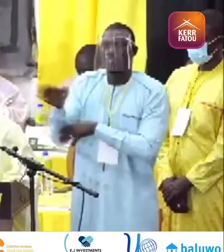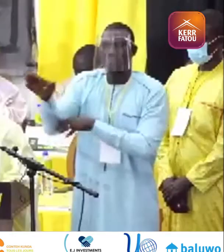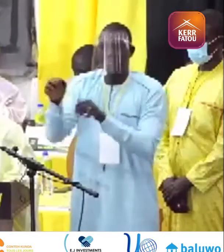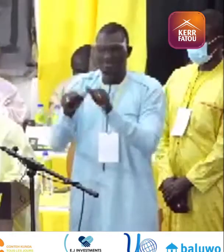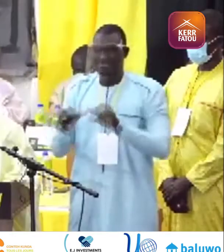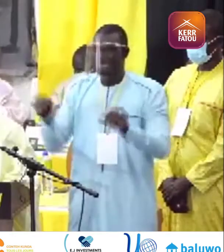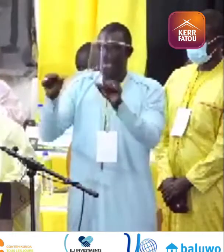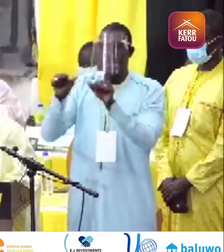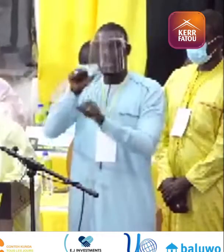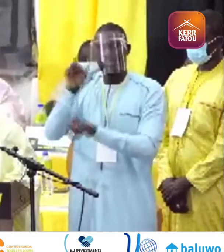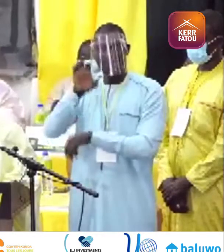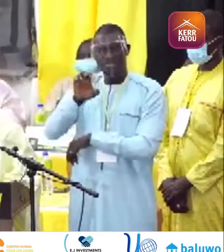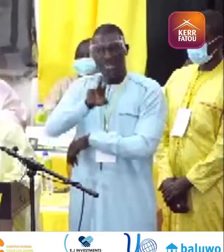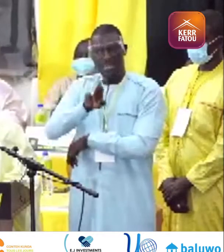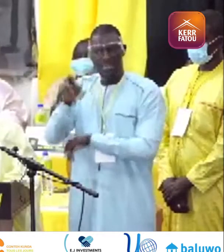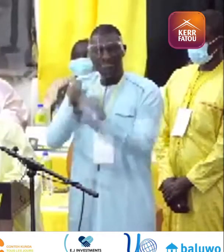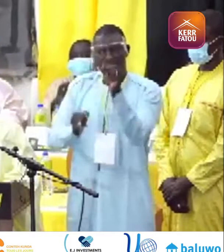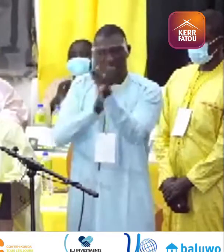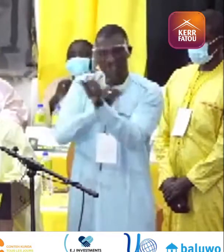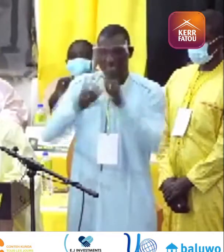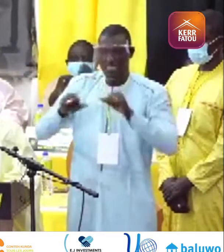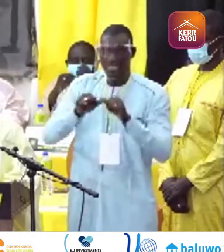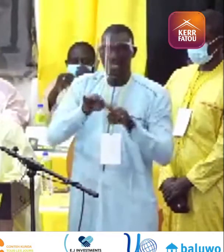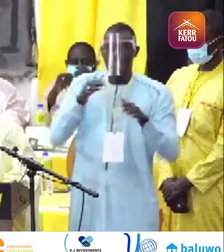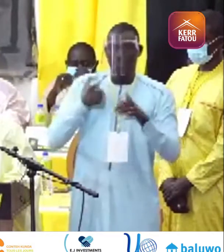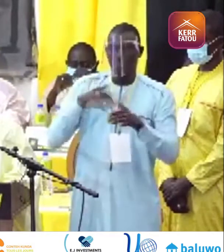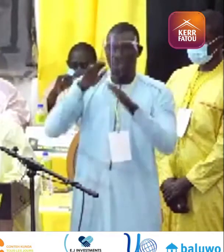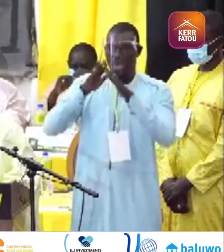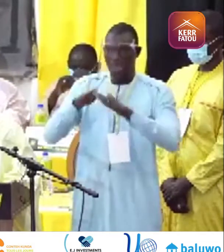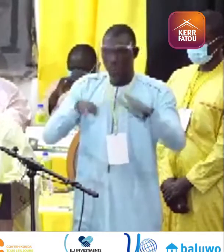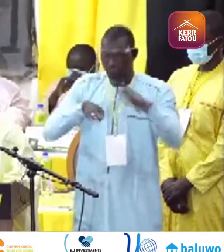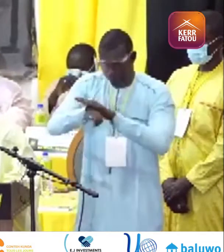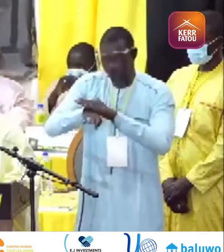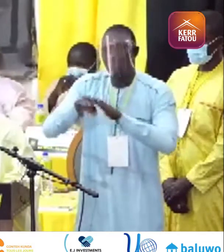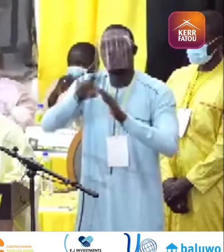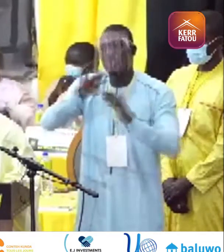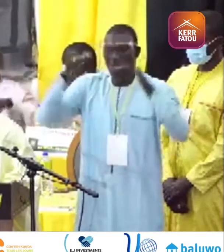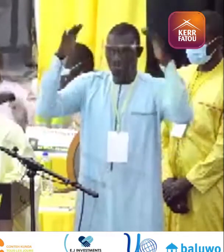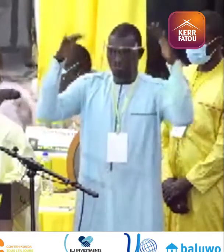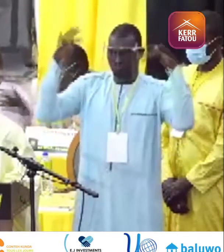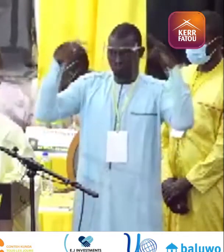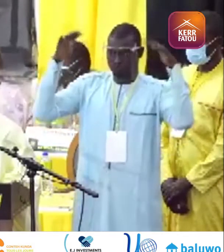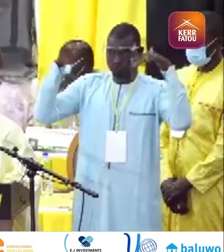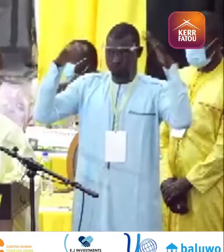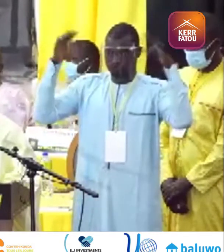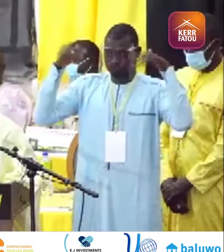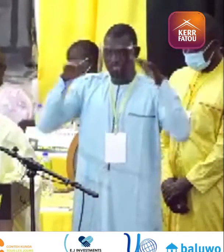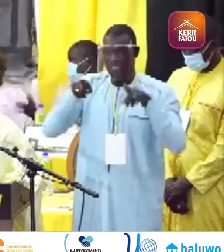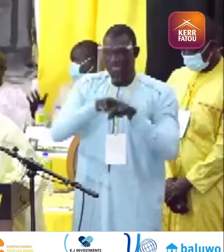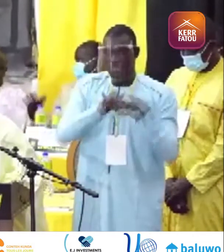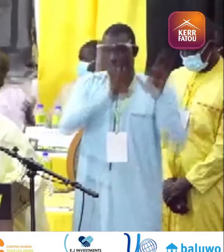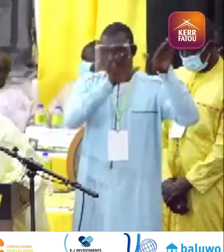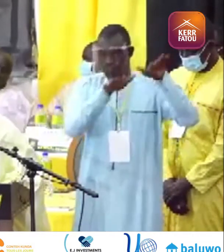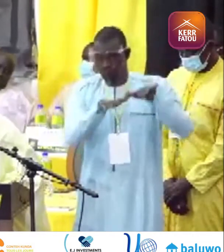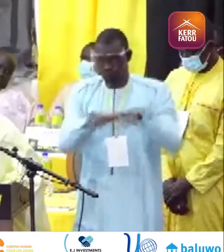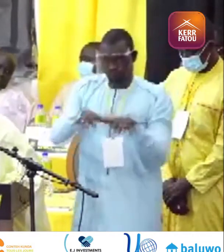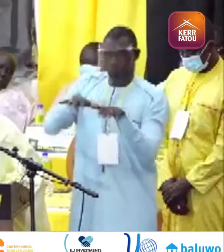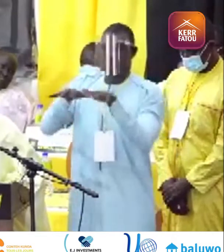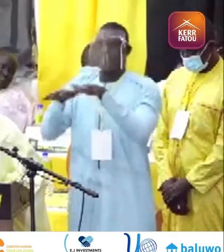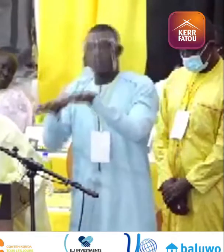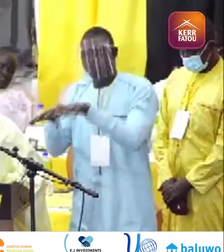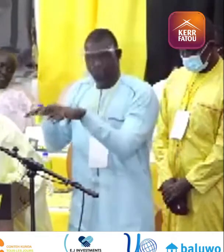And in CRR, our party went to Basse and made a donation